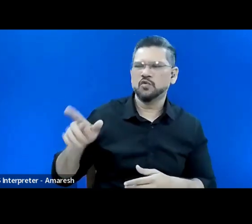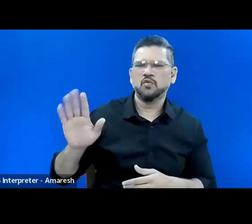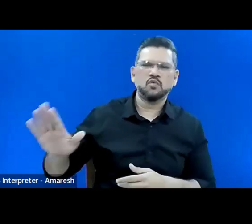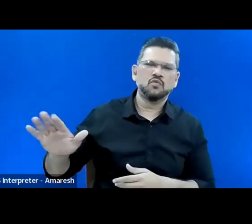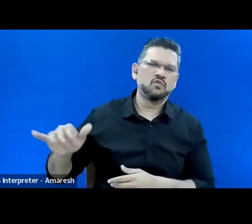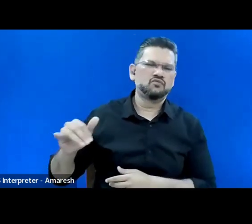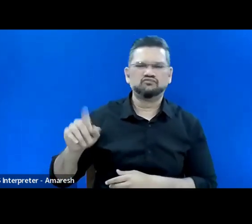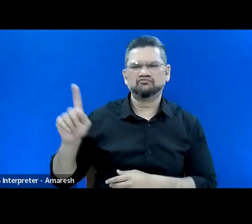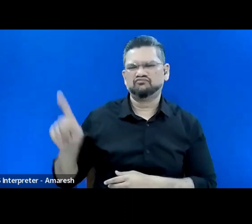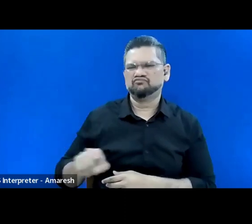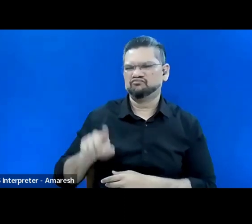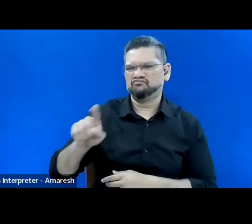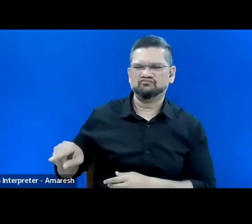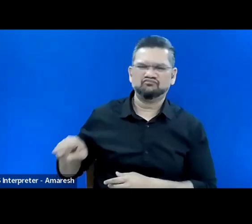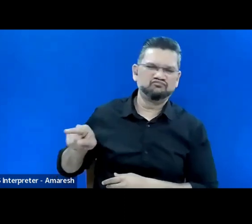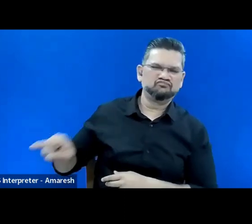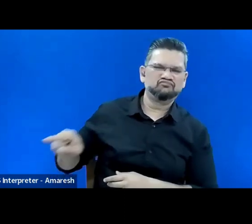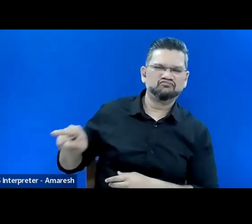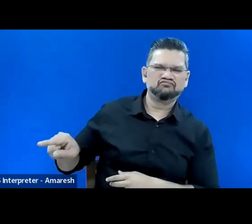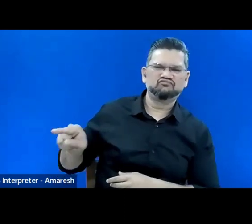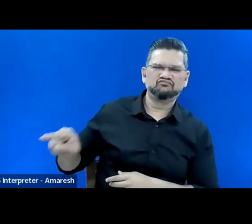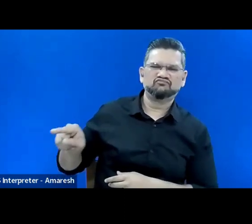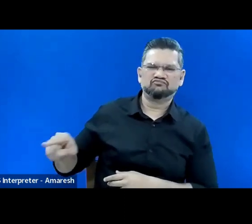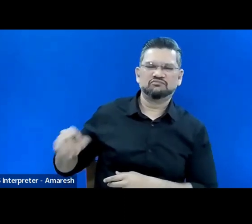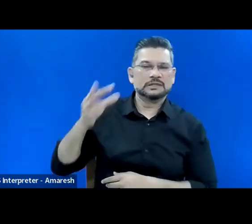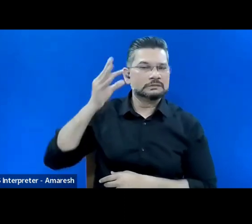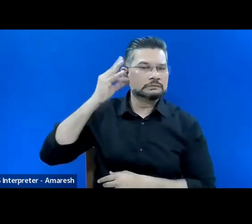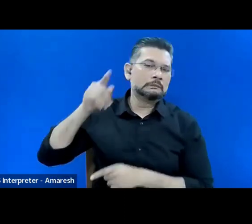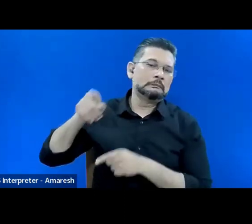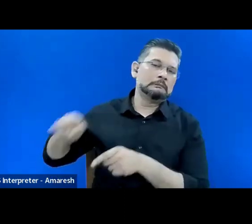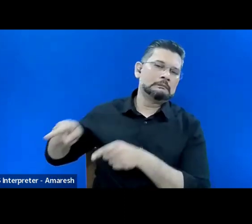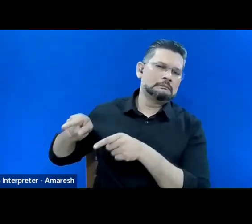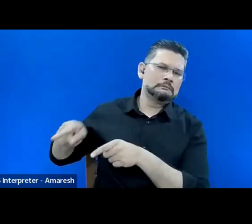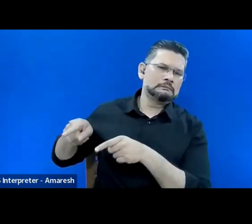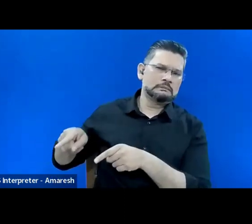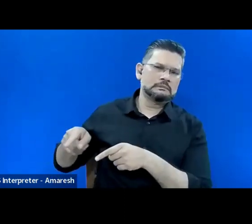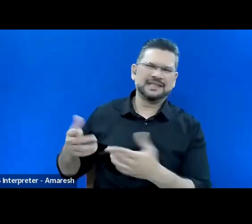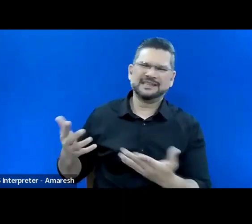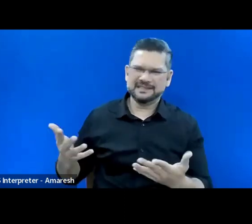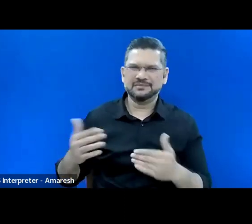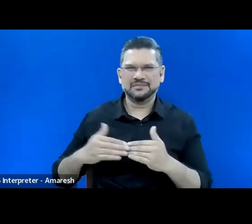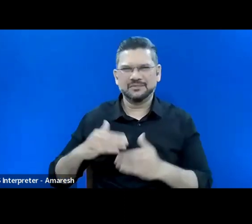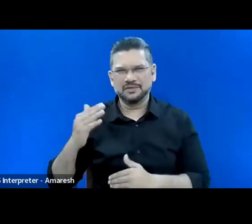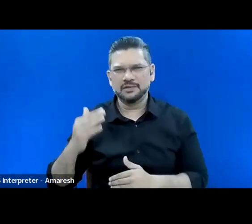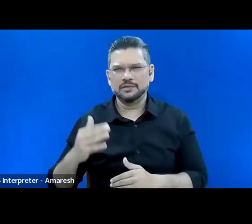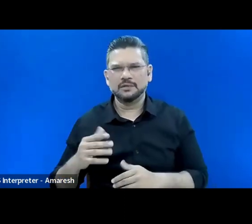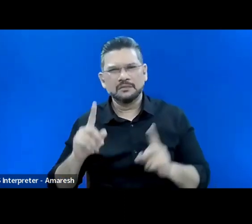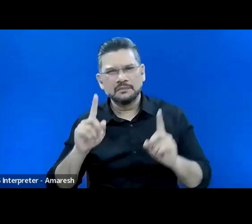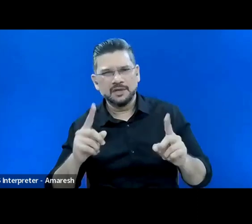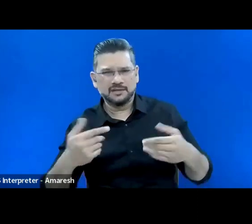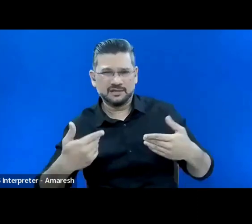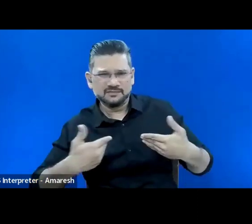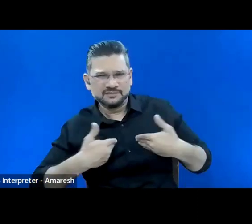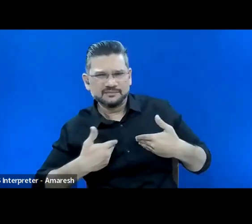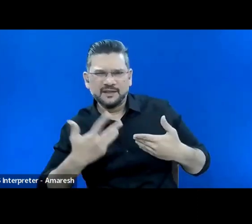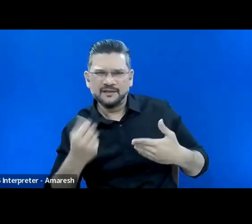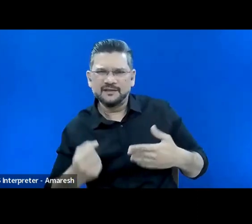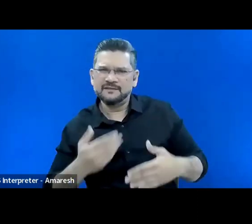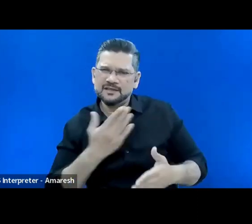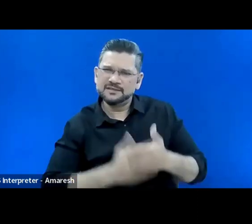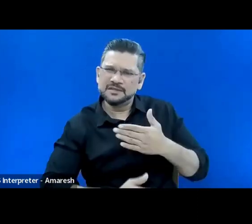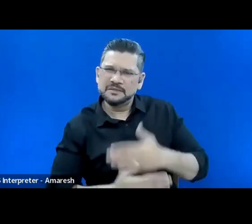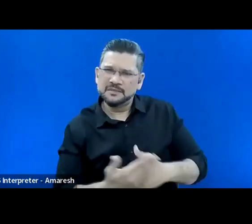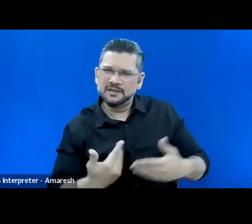that blame and shame still going on with it. Meanwhile, it is our condition and disability that causes us to